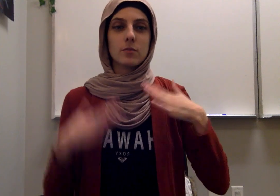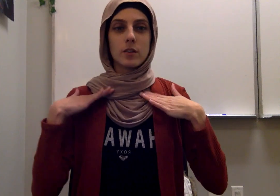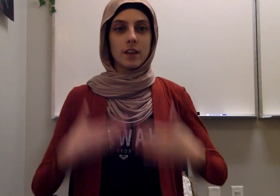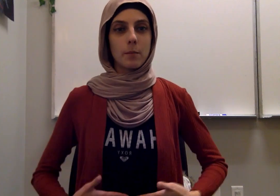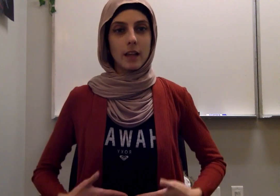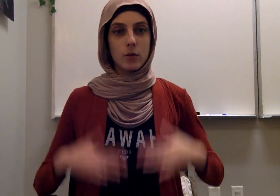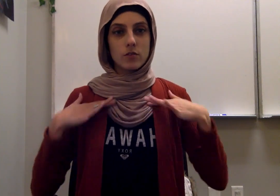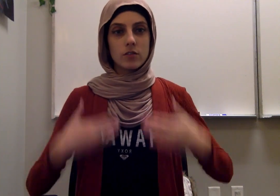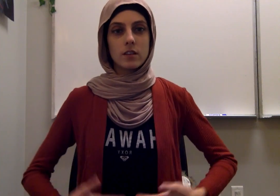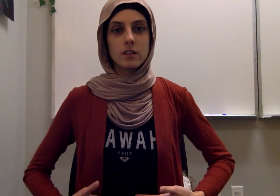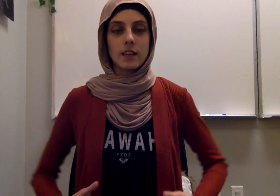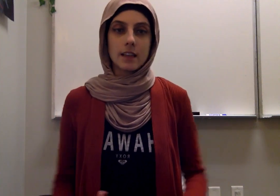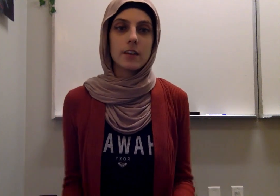sign blouse like that as well.